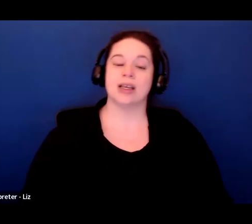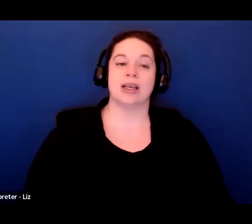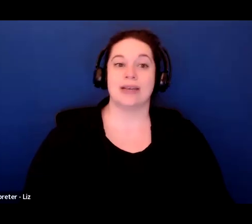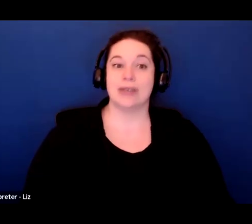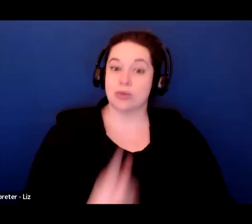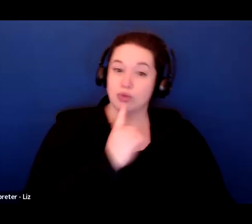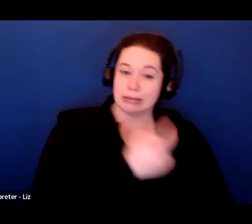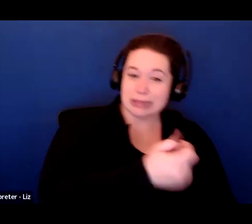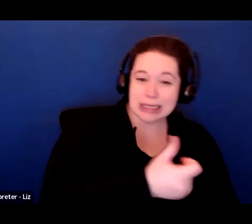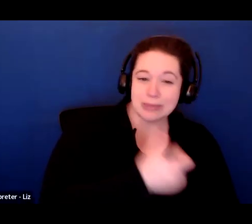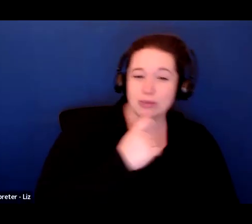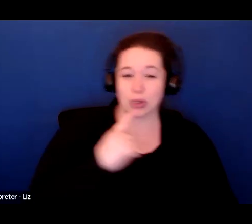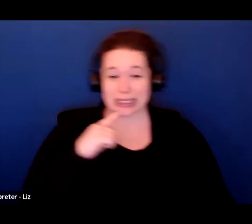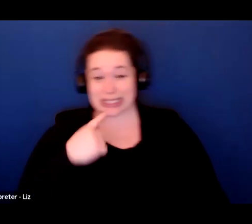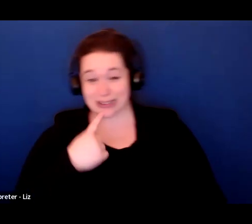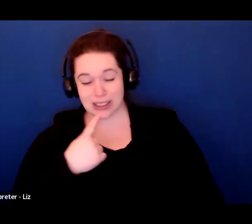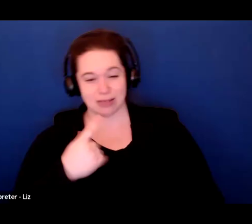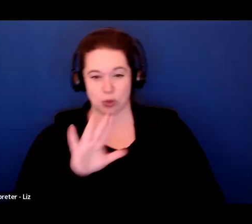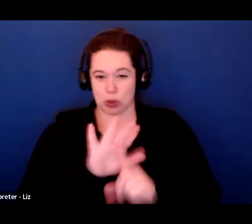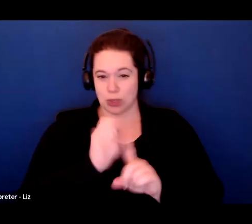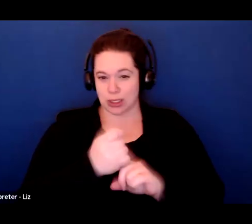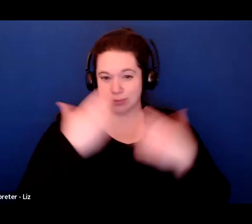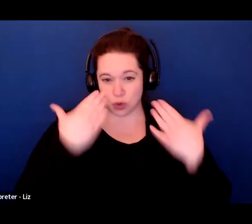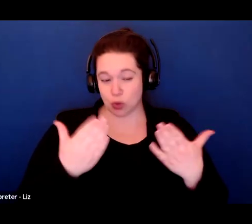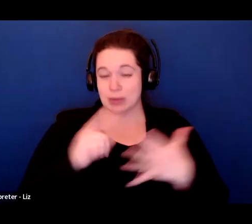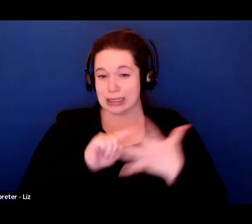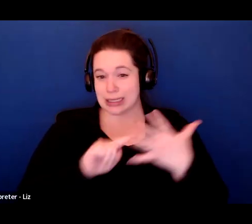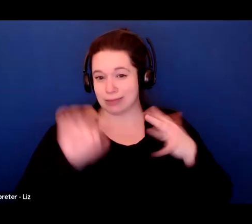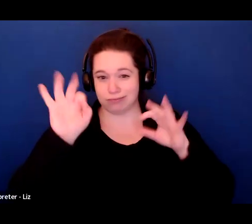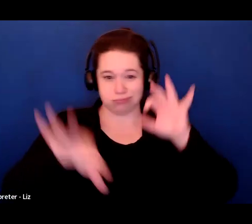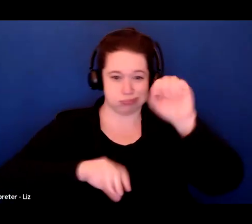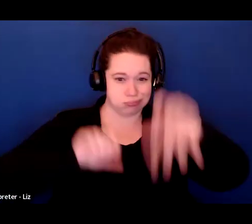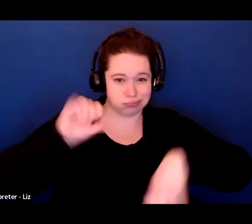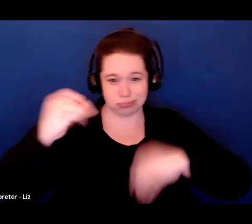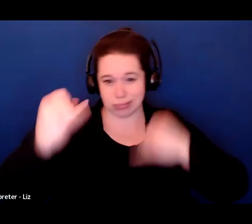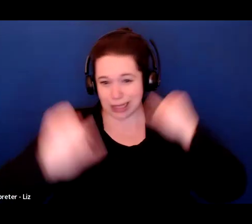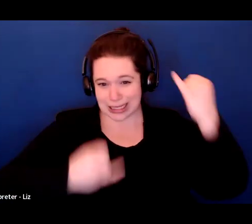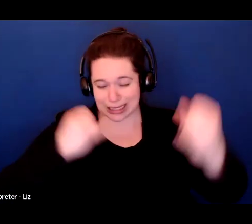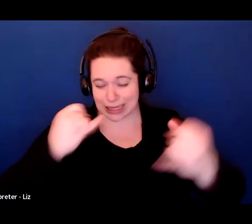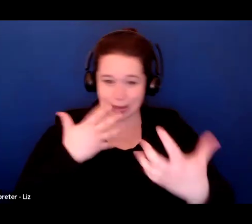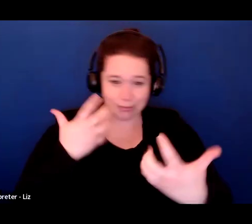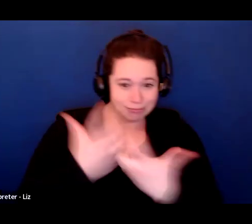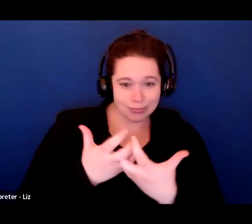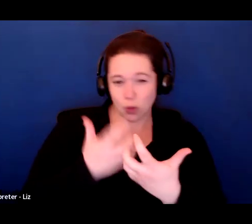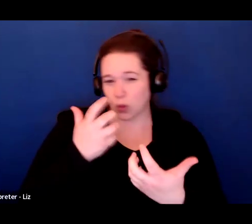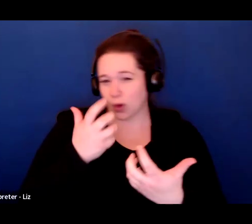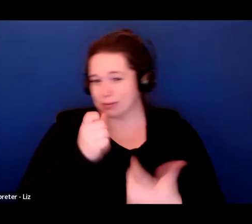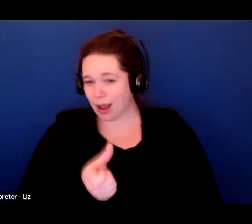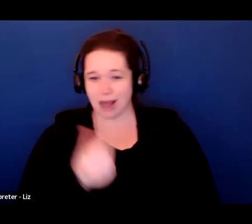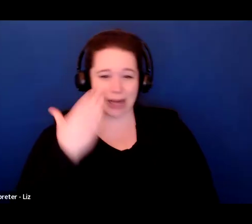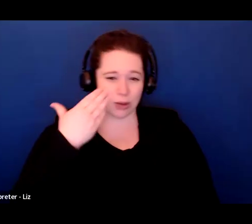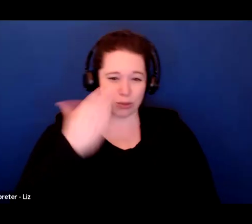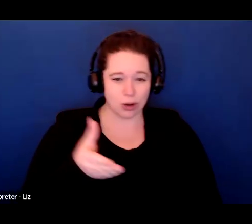might be able to use some of these, or this might not be appropriate. I'm just running through the whole list so that you can talk to your